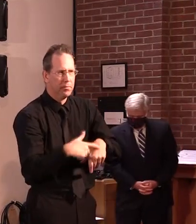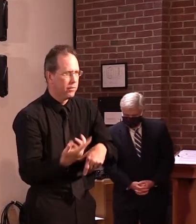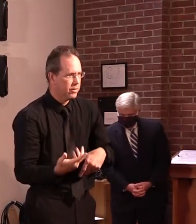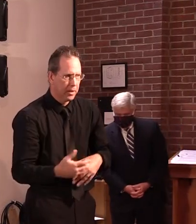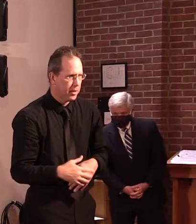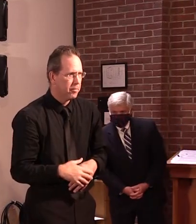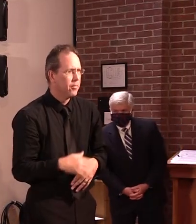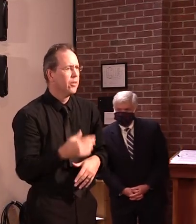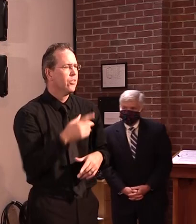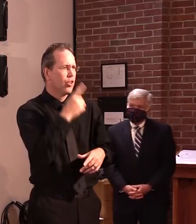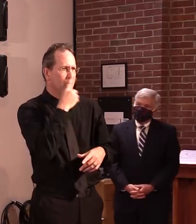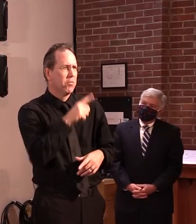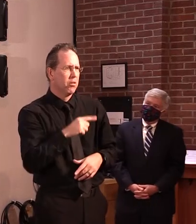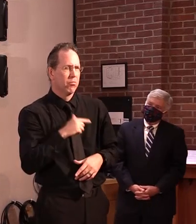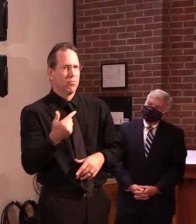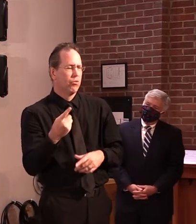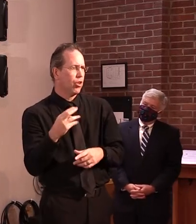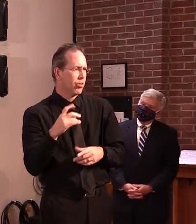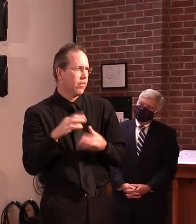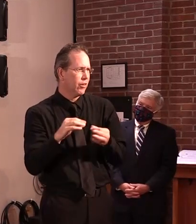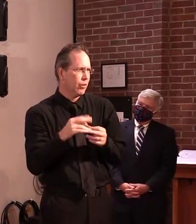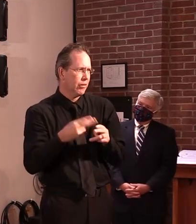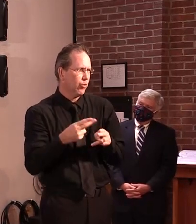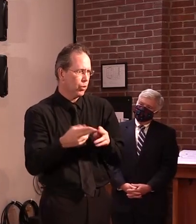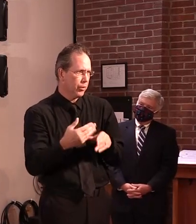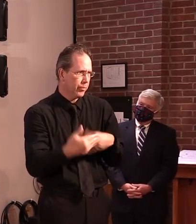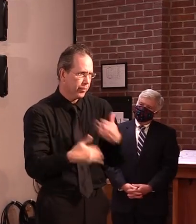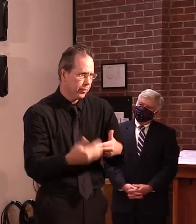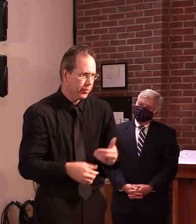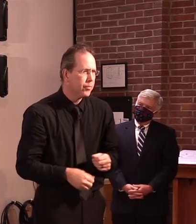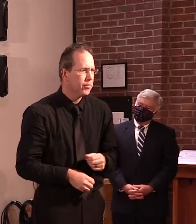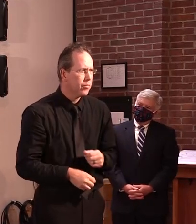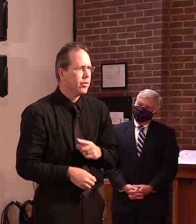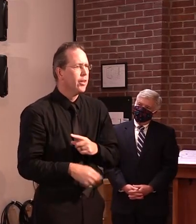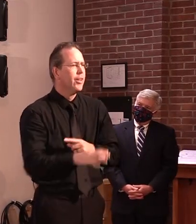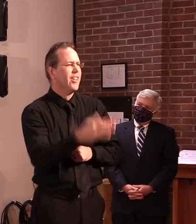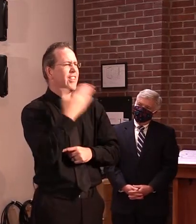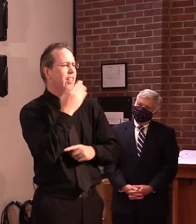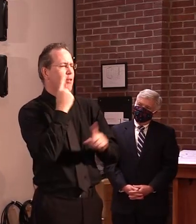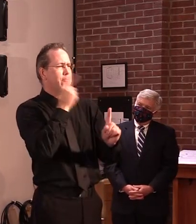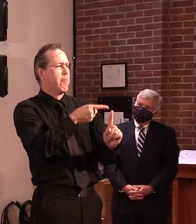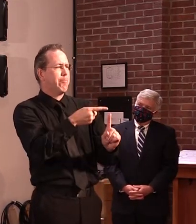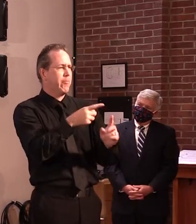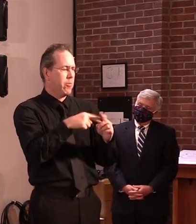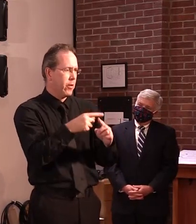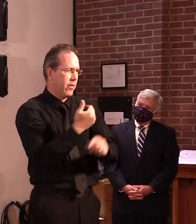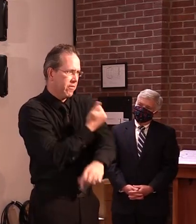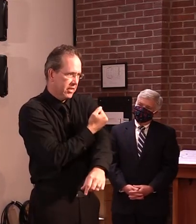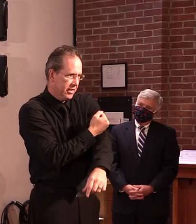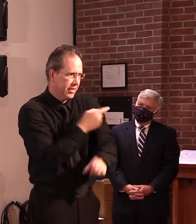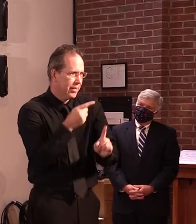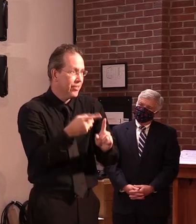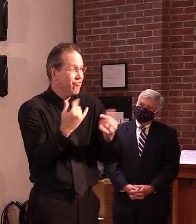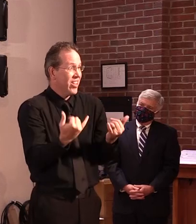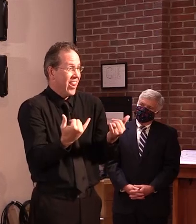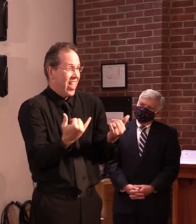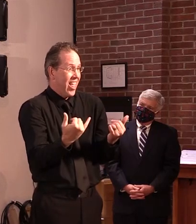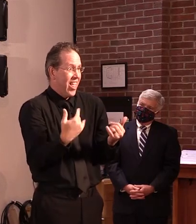We talk about all kinds of things, but there is no serious consideration at this point in time to